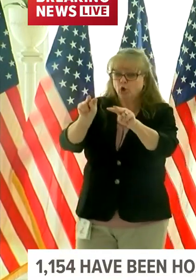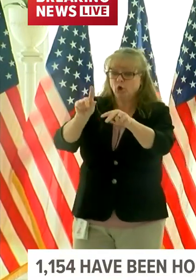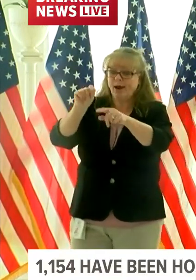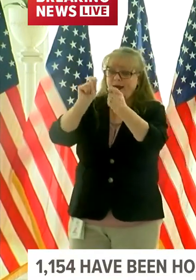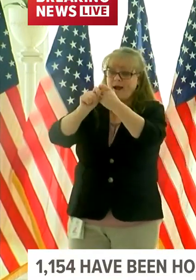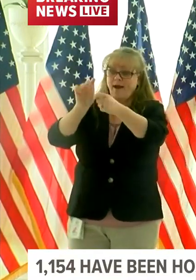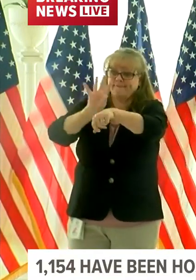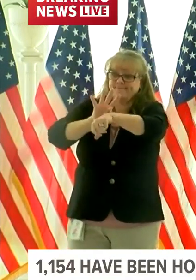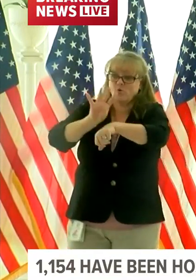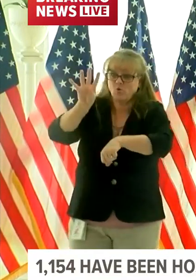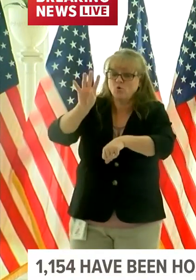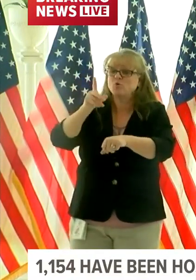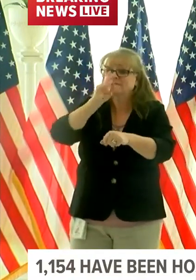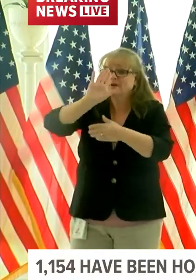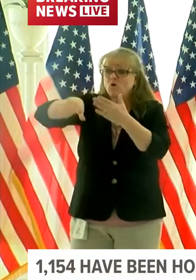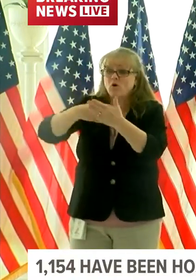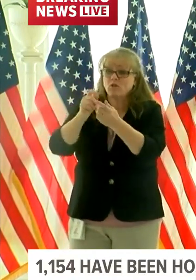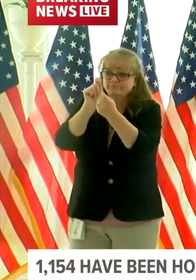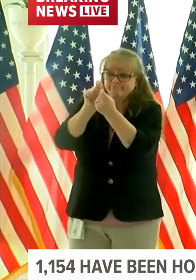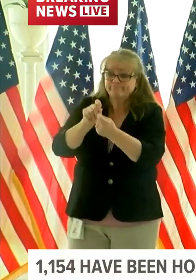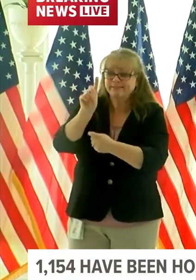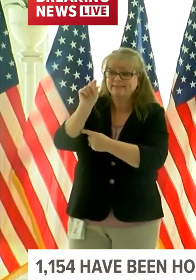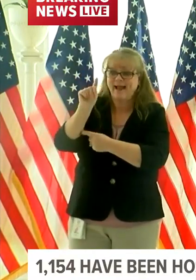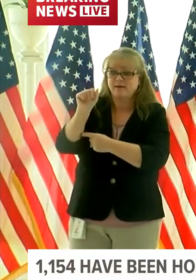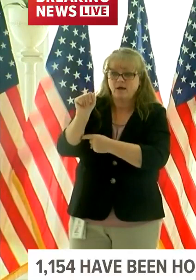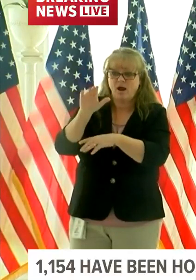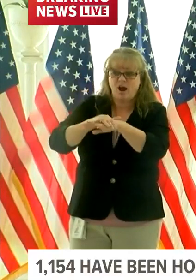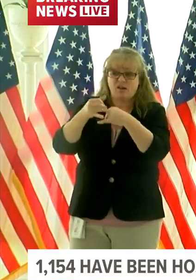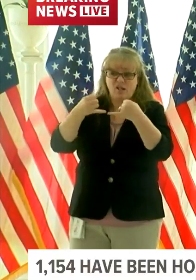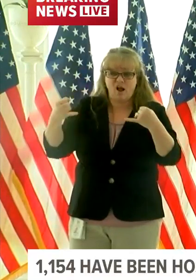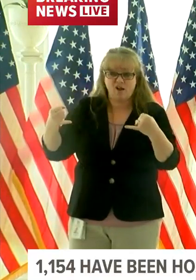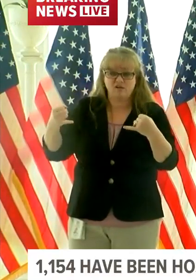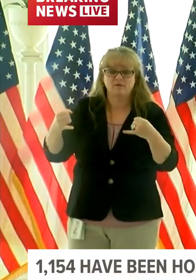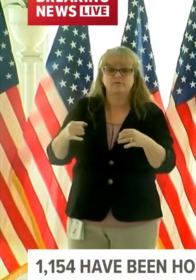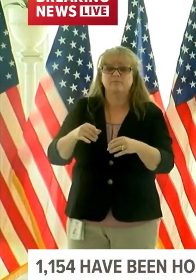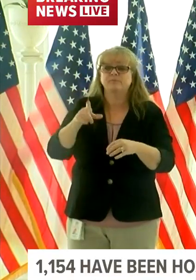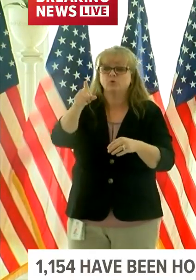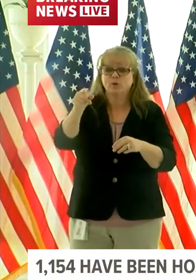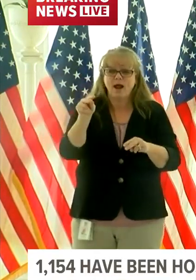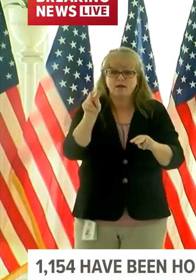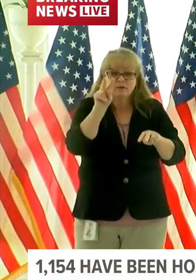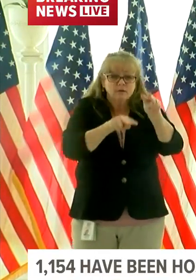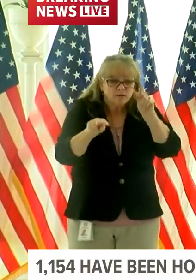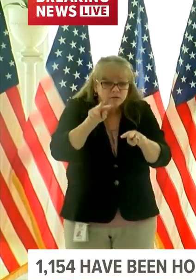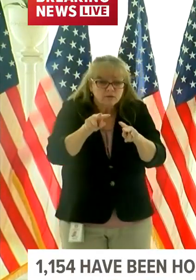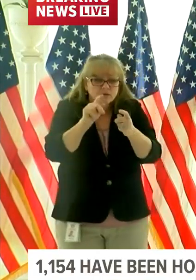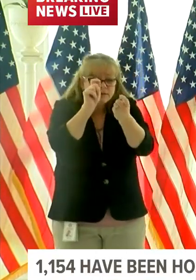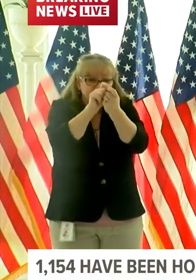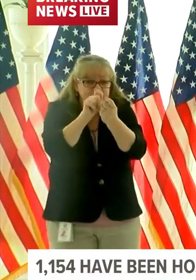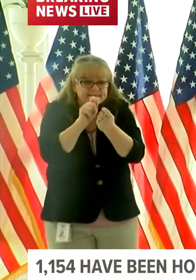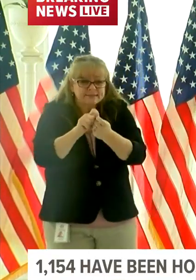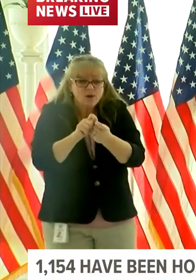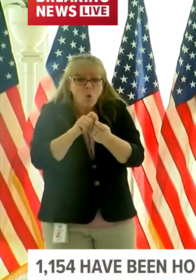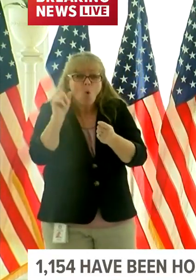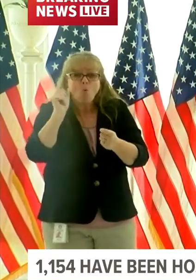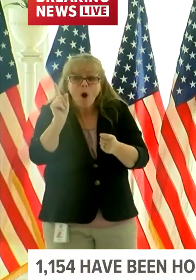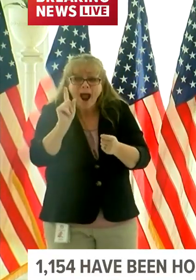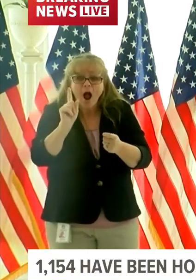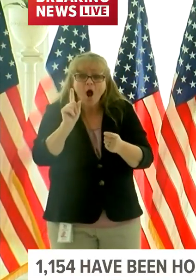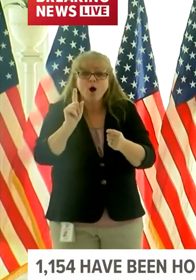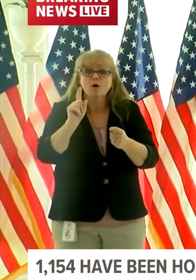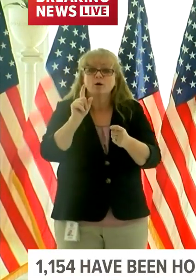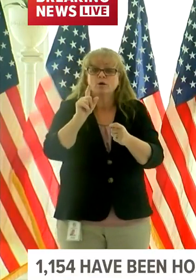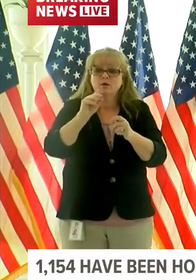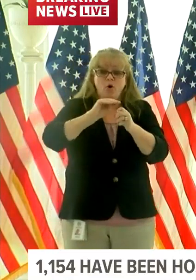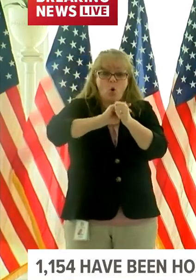with the data, not just the top-line data, but you can dig down in that and get more data about who has it and where. But the